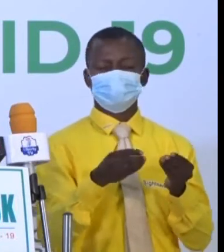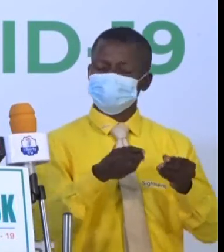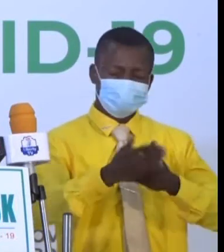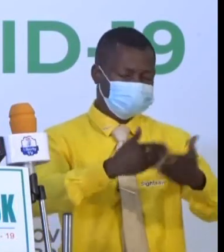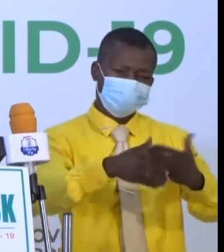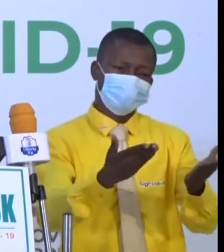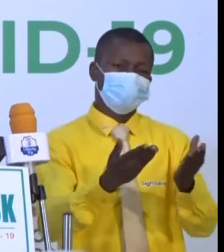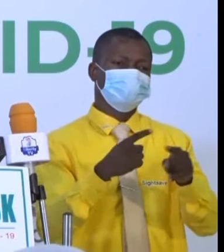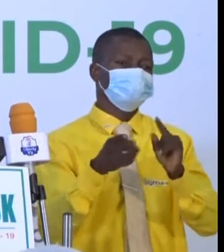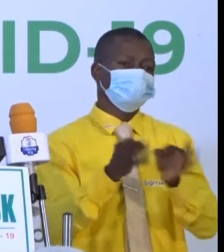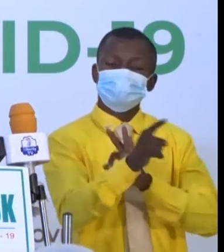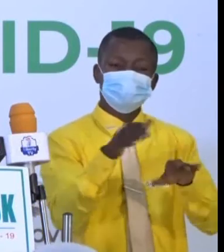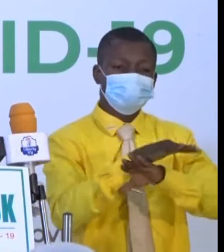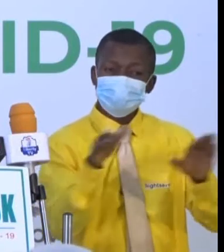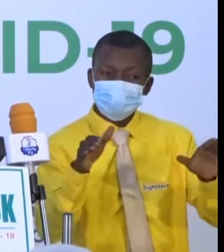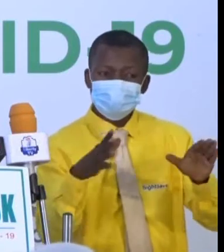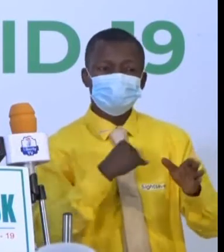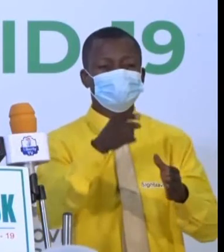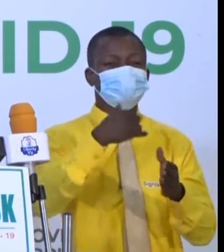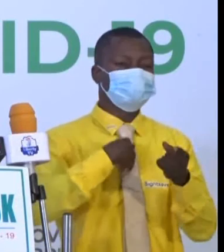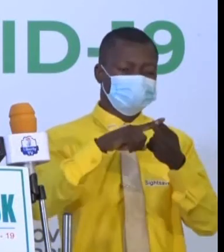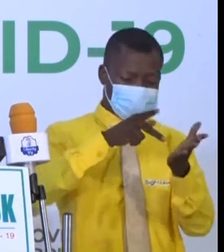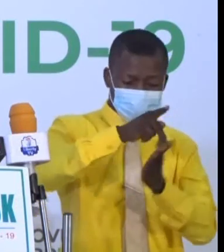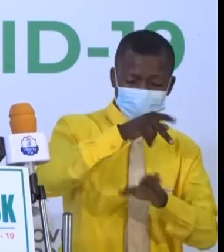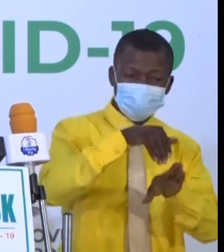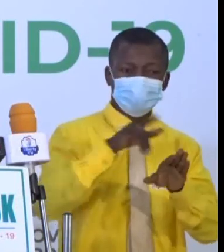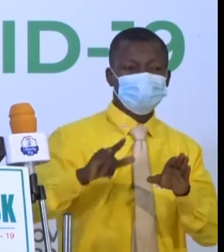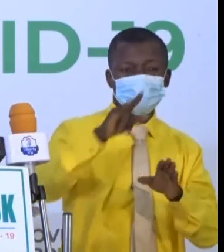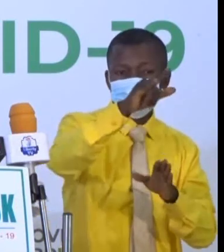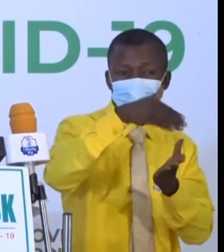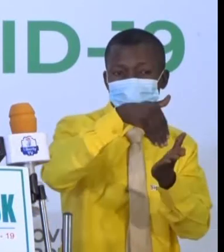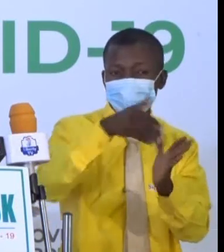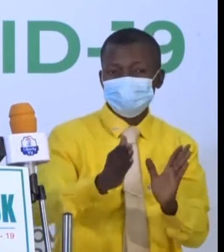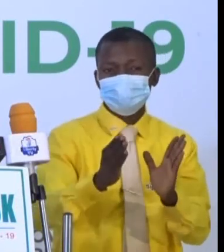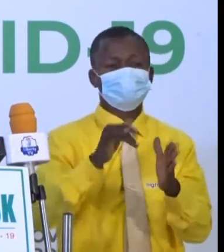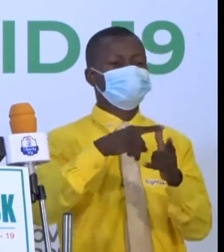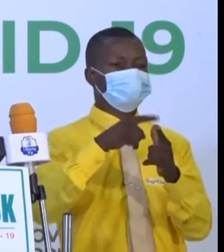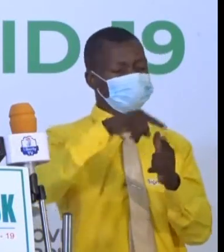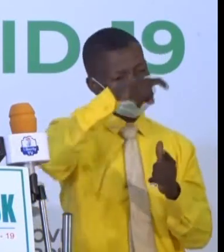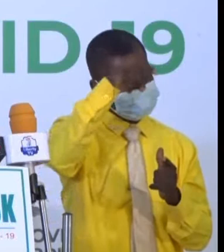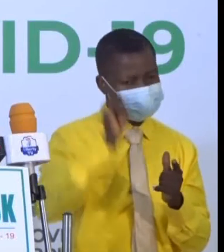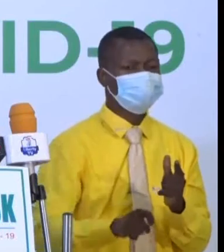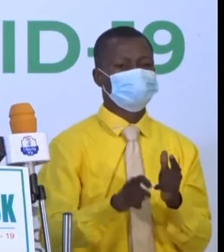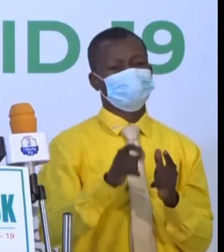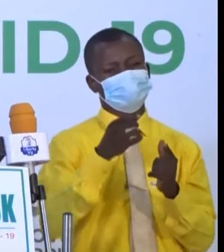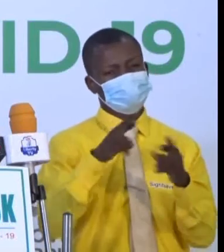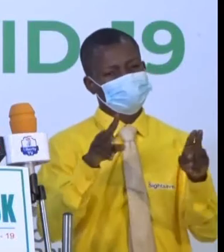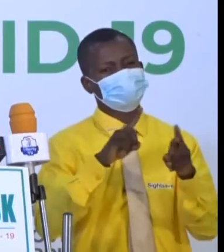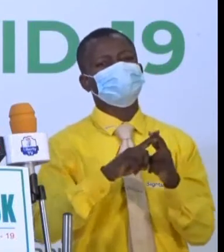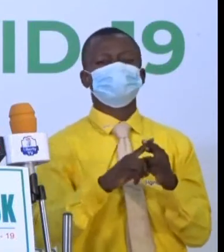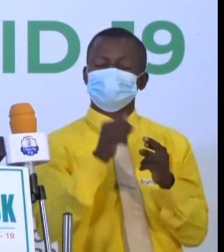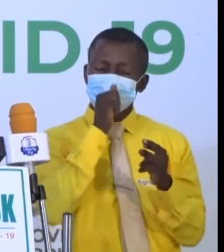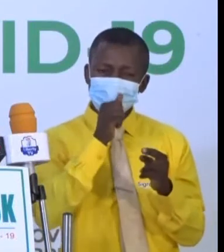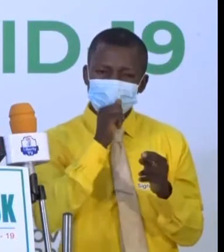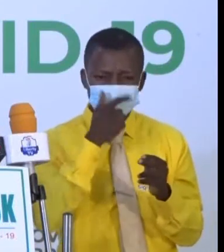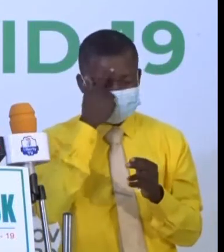don't and you have to pay at the airport, then you should be ready to experience significant delays